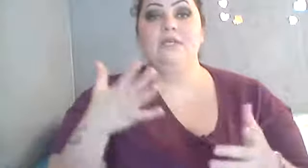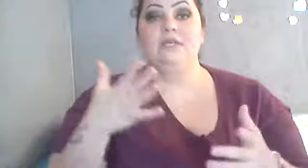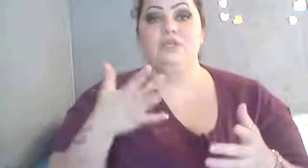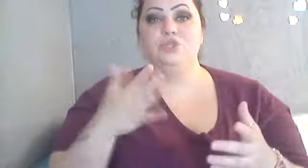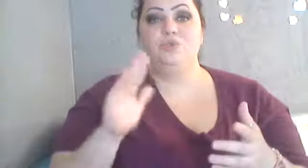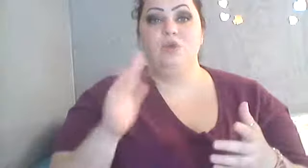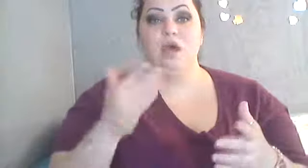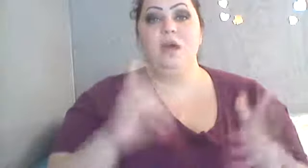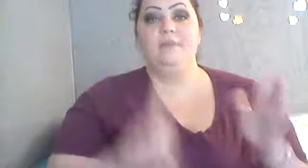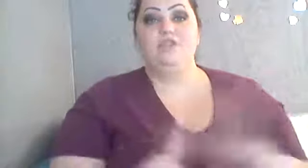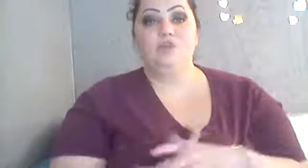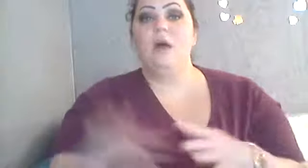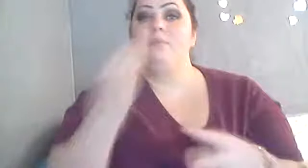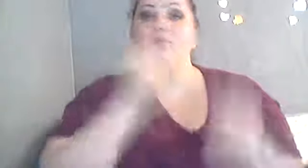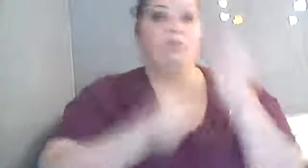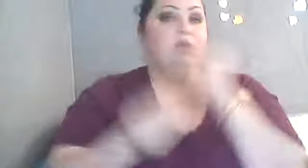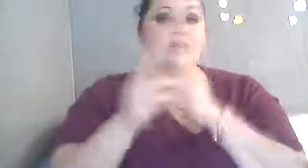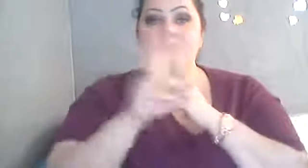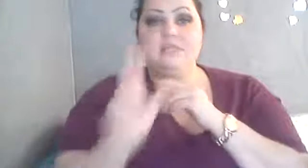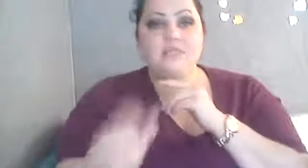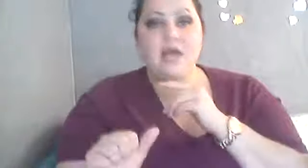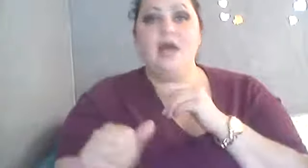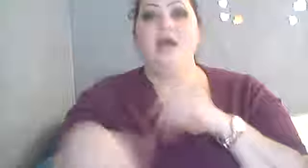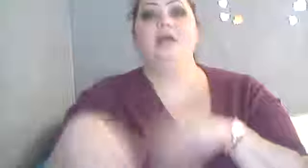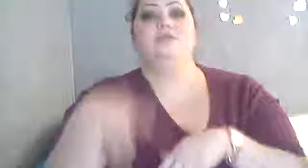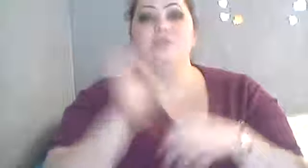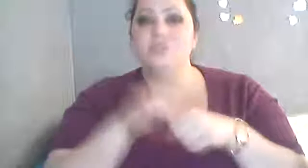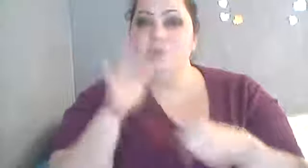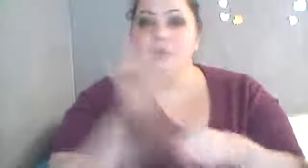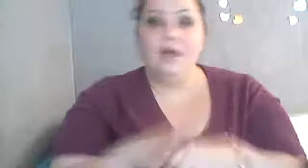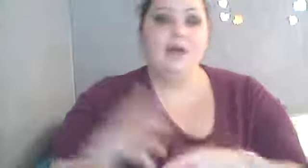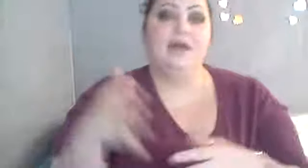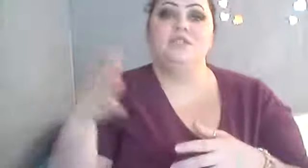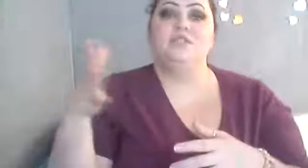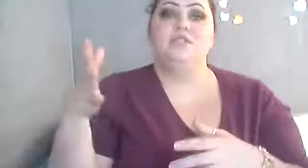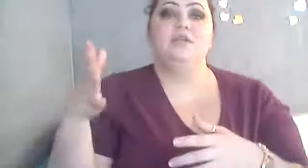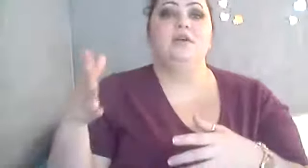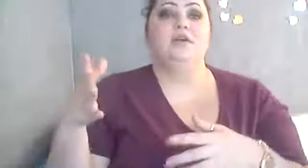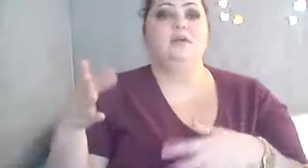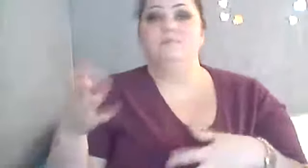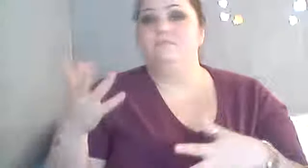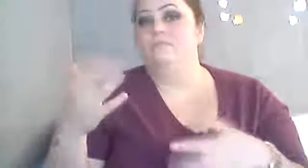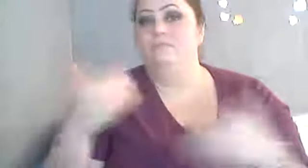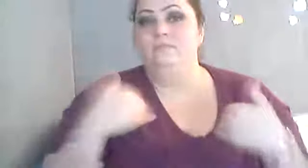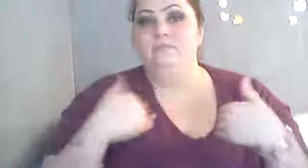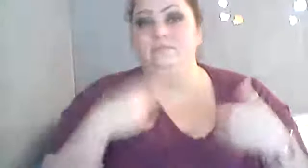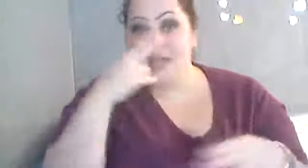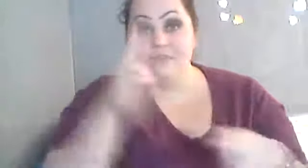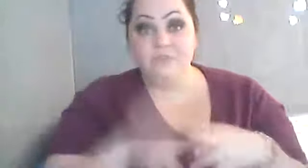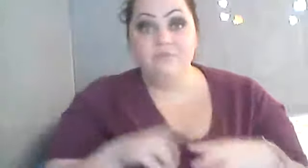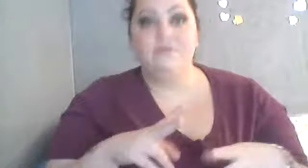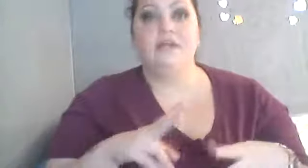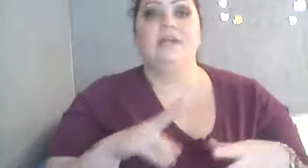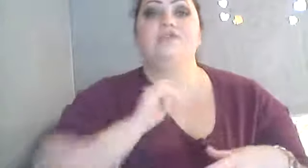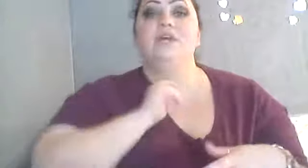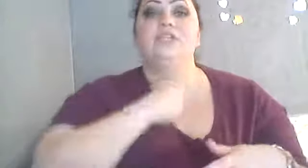family to come and show up, and we will eat pizza and drink soda and just have some fun and try to turn